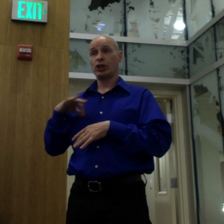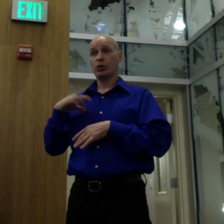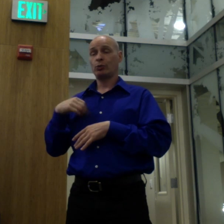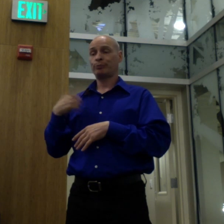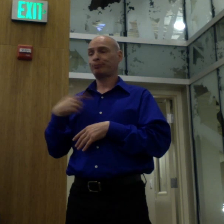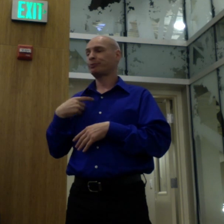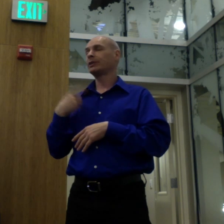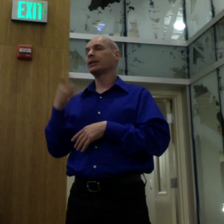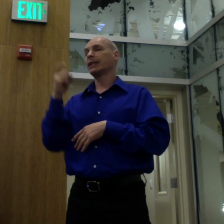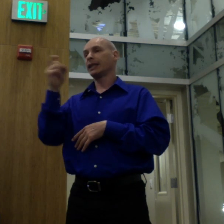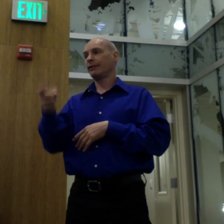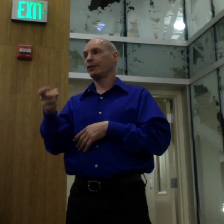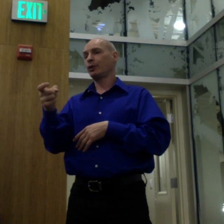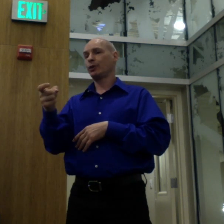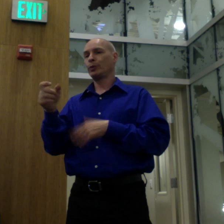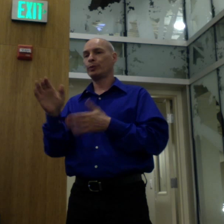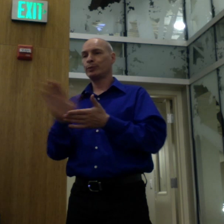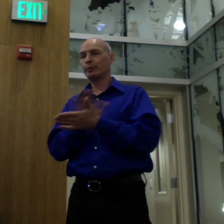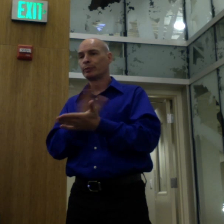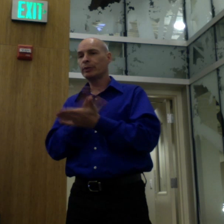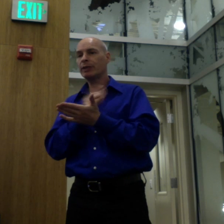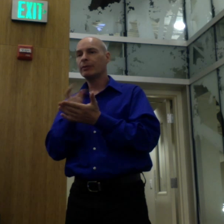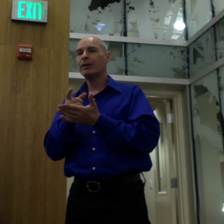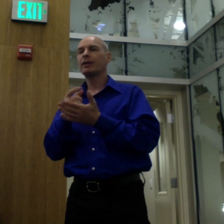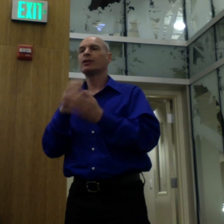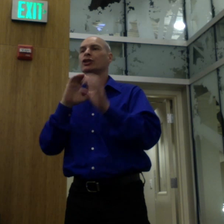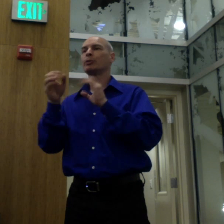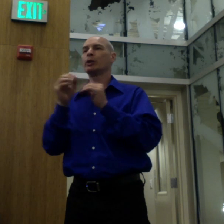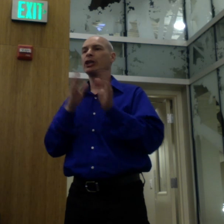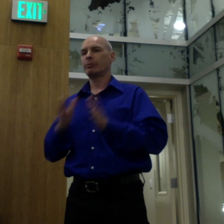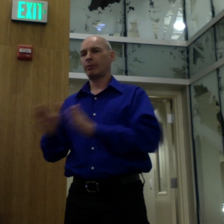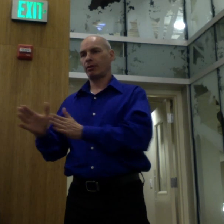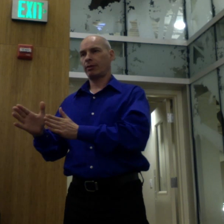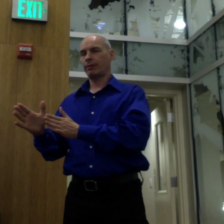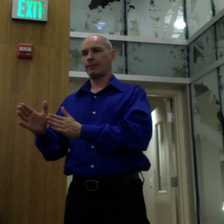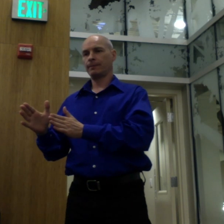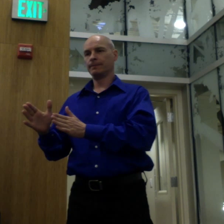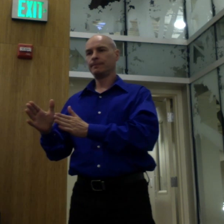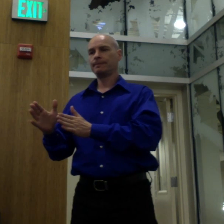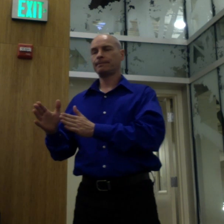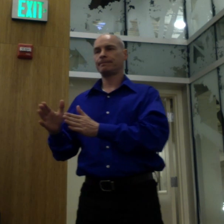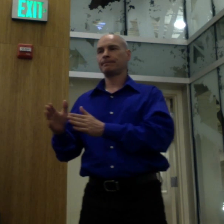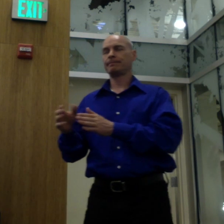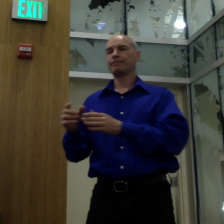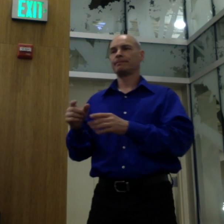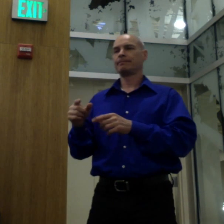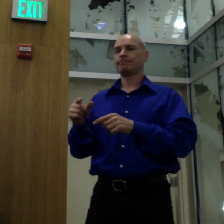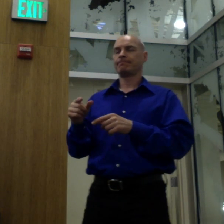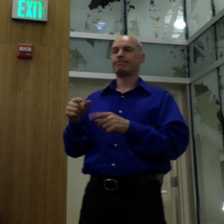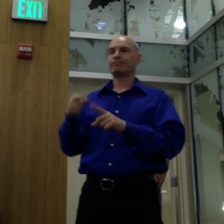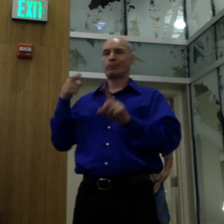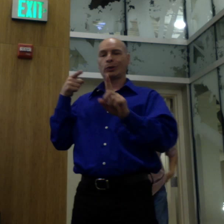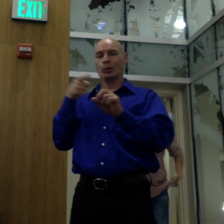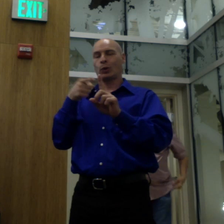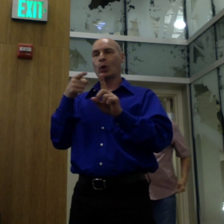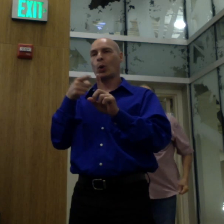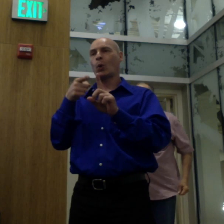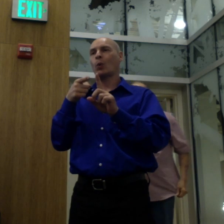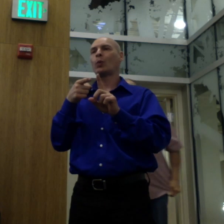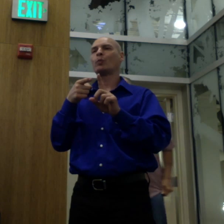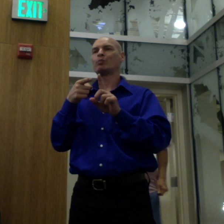provided for you guys, and that is a communication plan. And when it comes back to your prepping